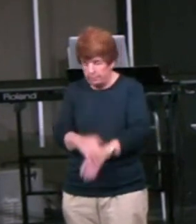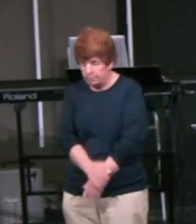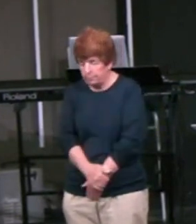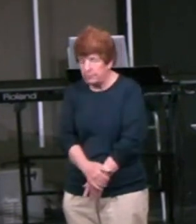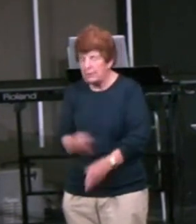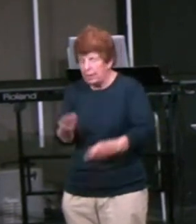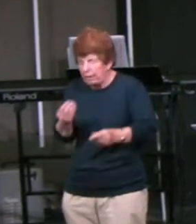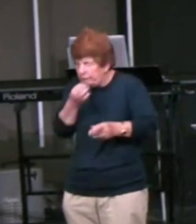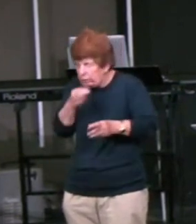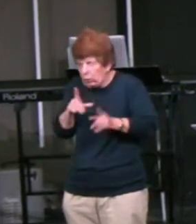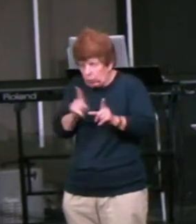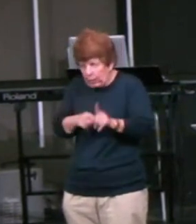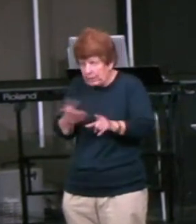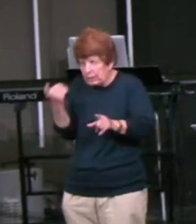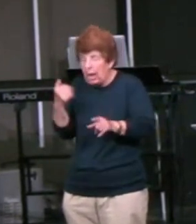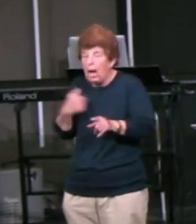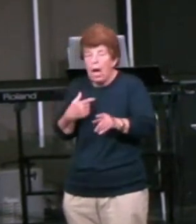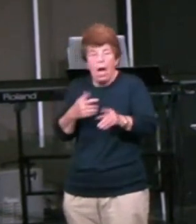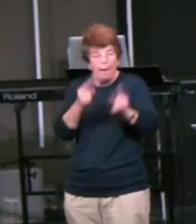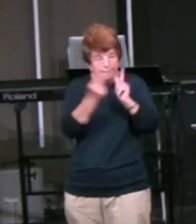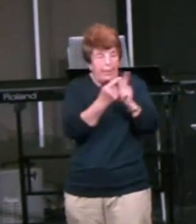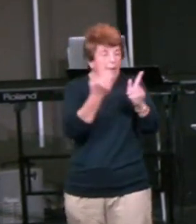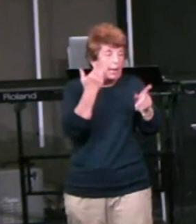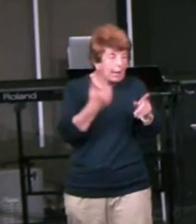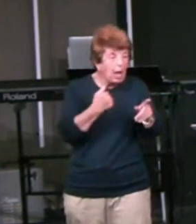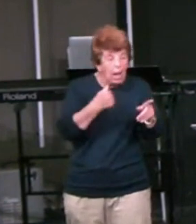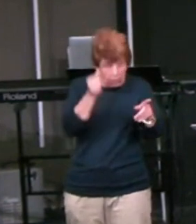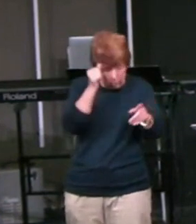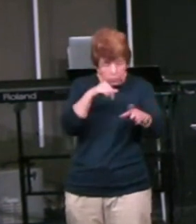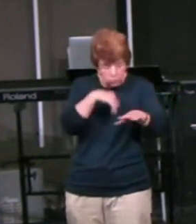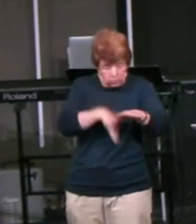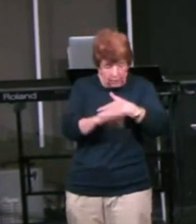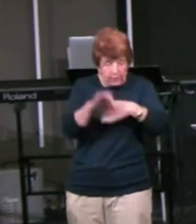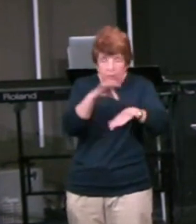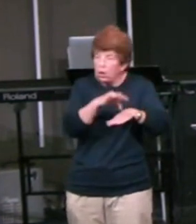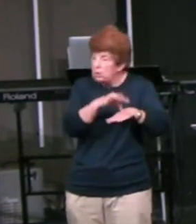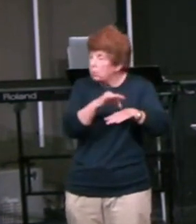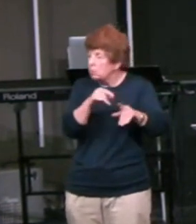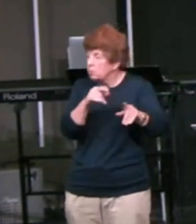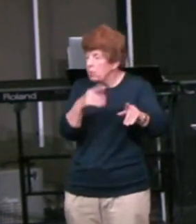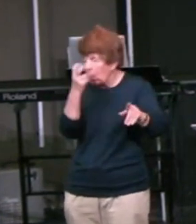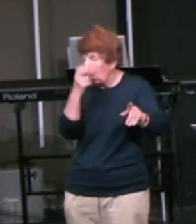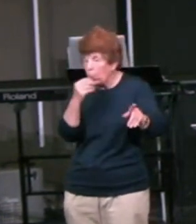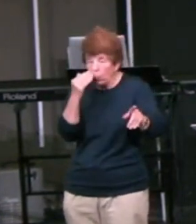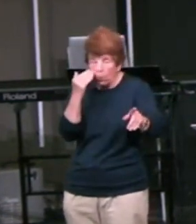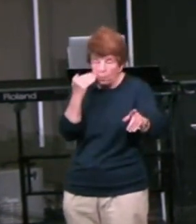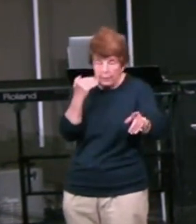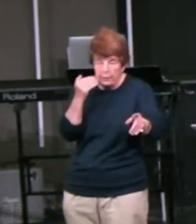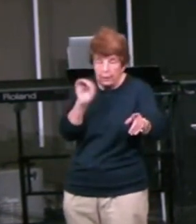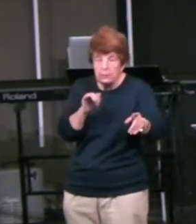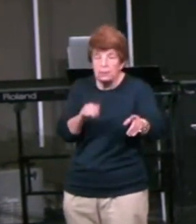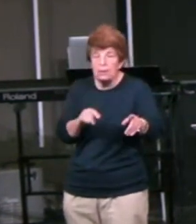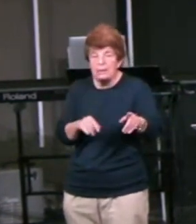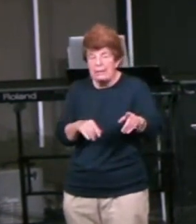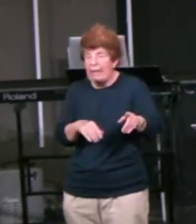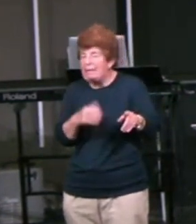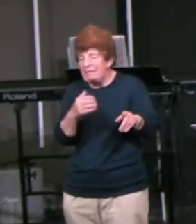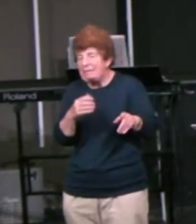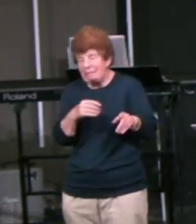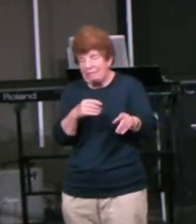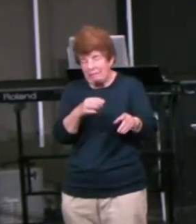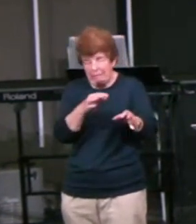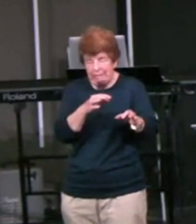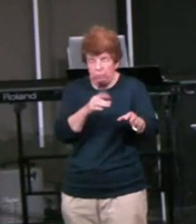Some years ago, I visited a lady whom I knew, and she was in hospital, an elderly lady, and the prognosis was not